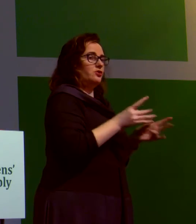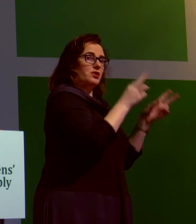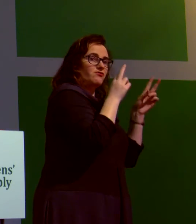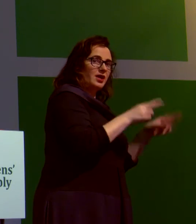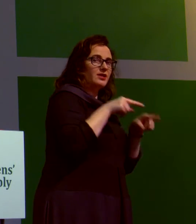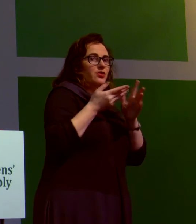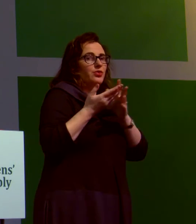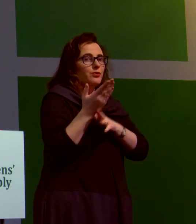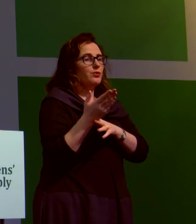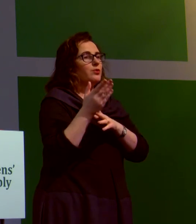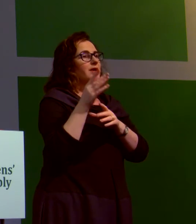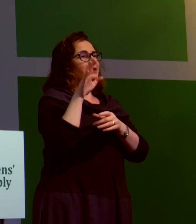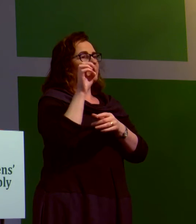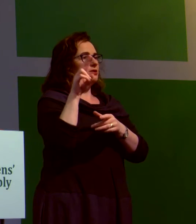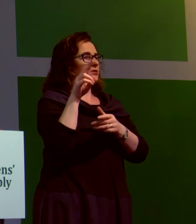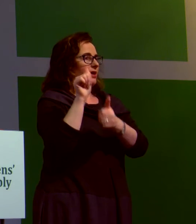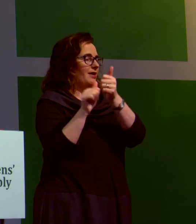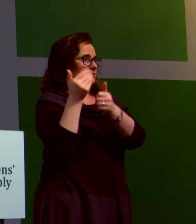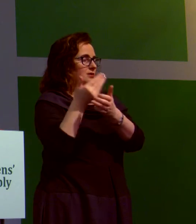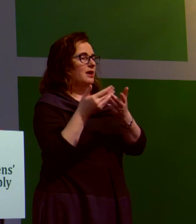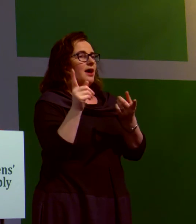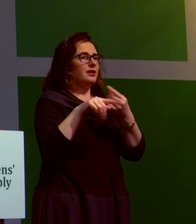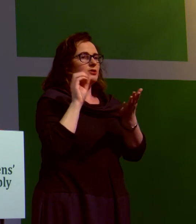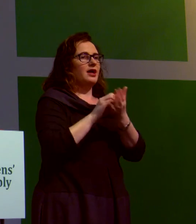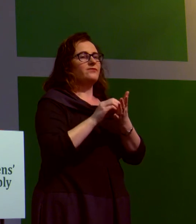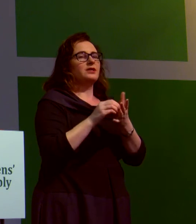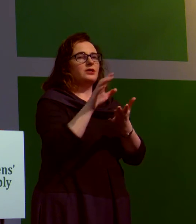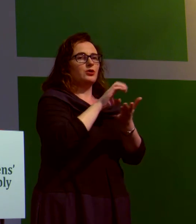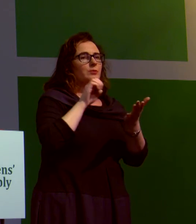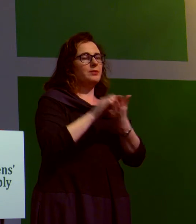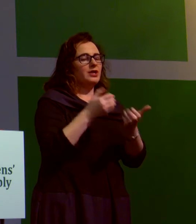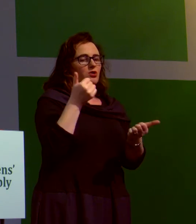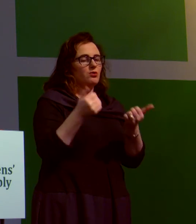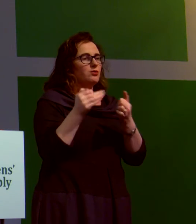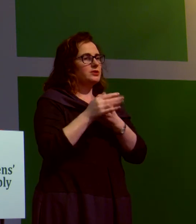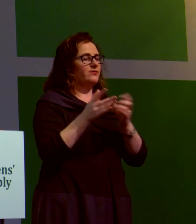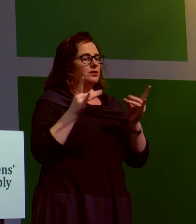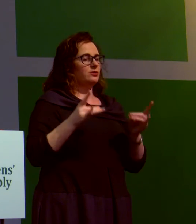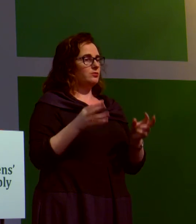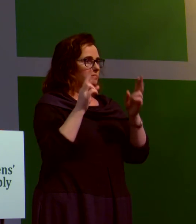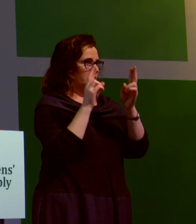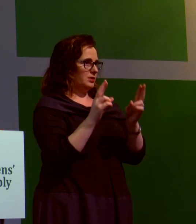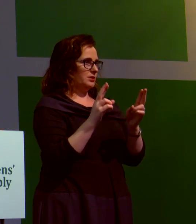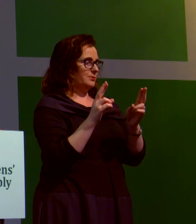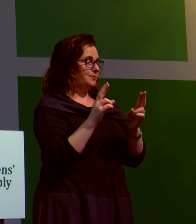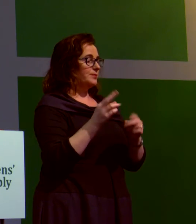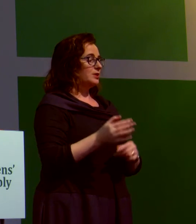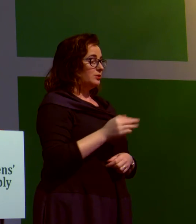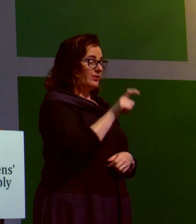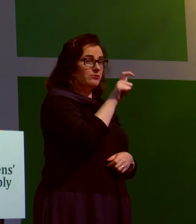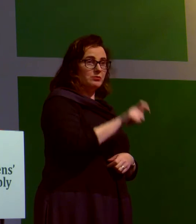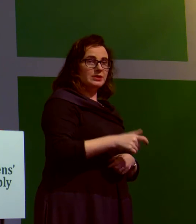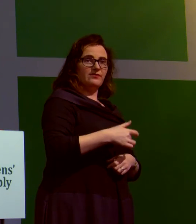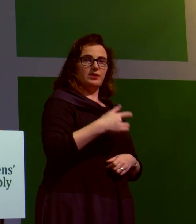Act, you also have this other court, the European Court of Human Rights. And if an individual feels that the rights